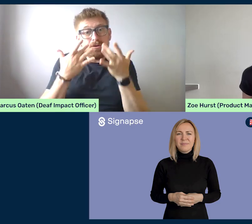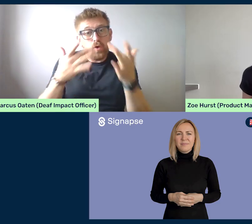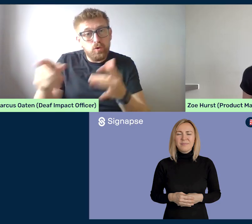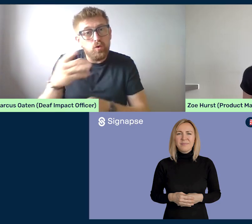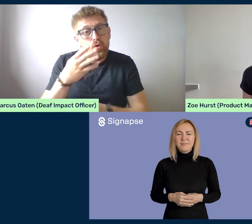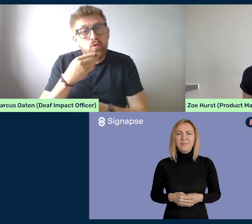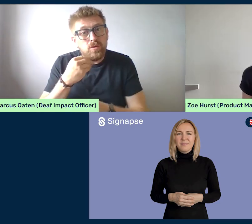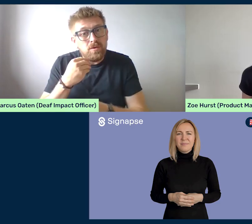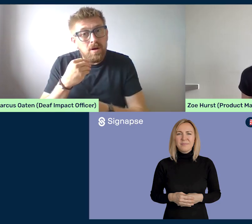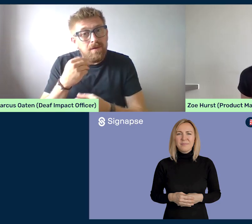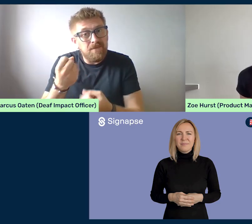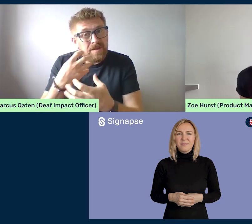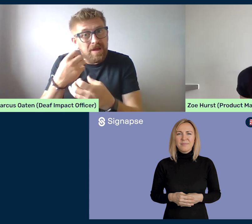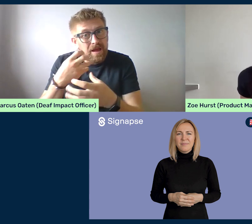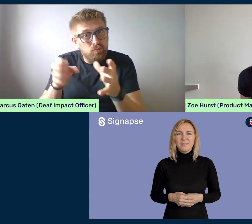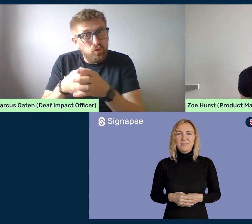original early